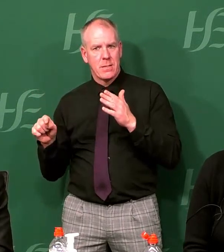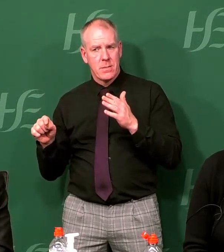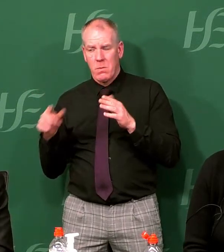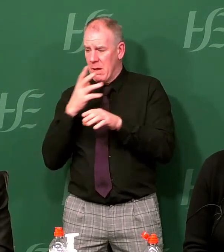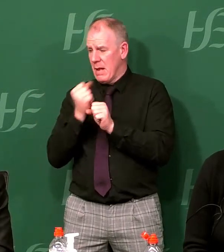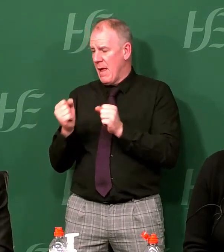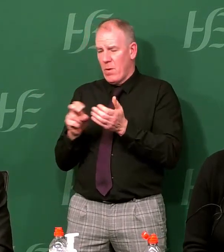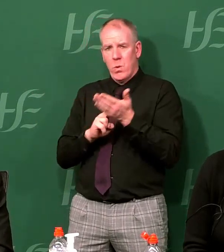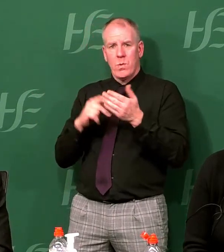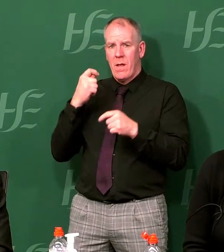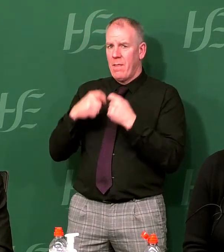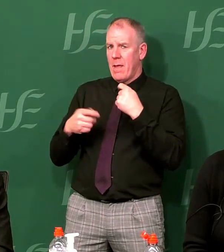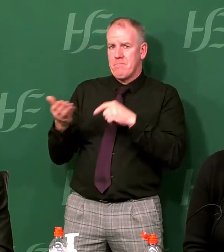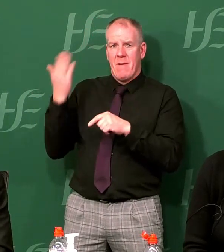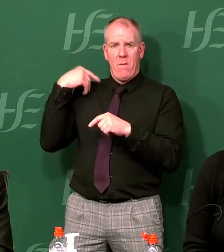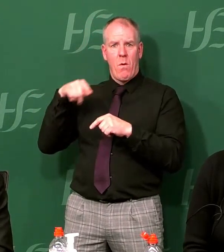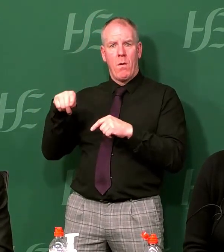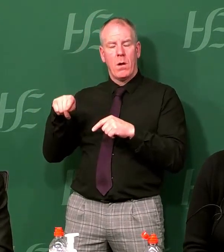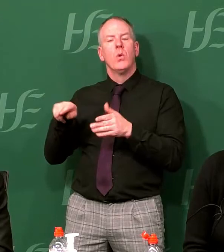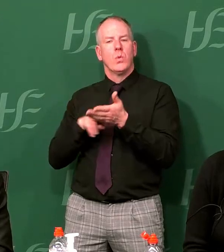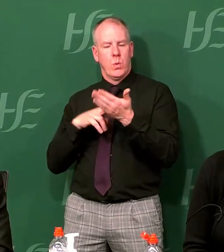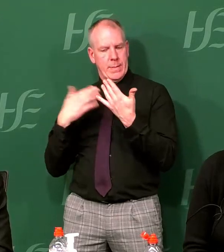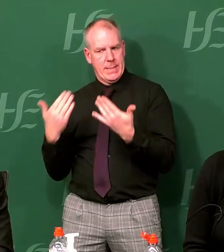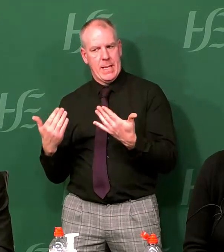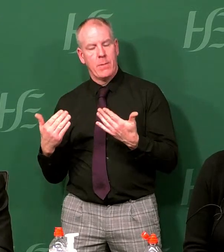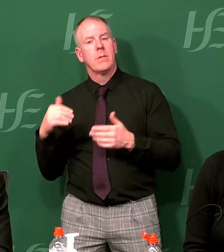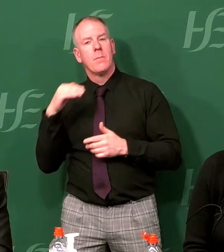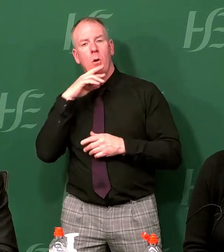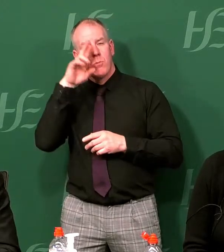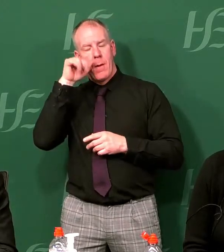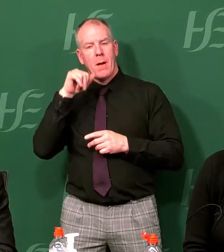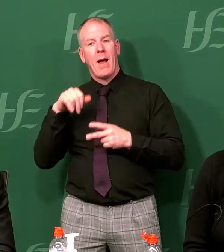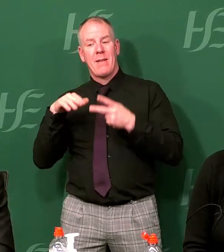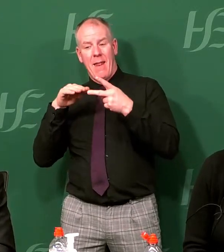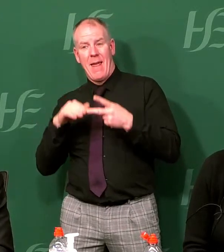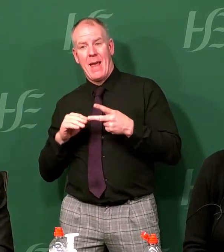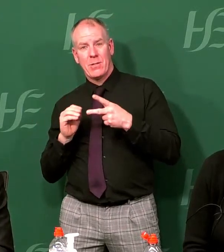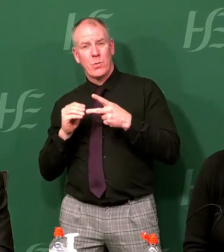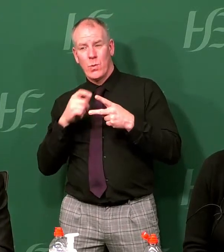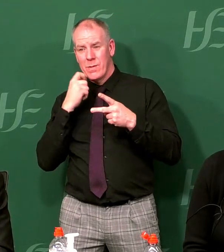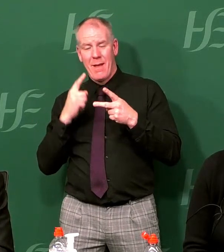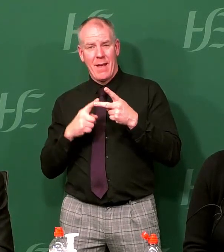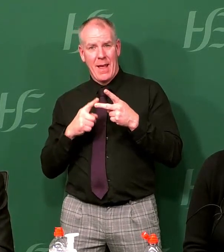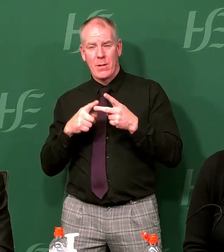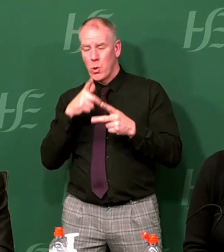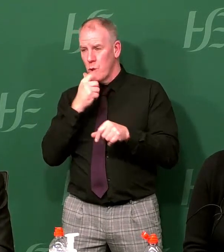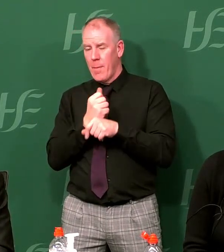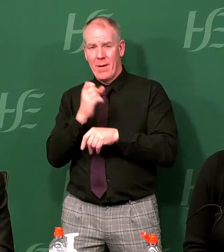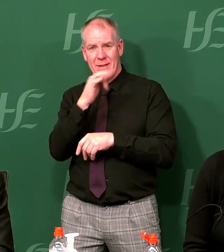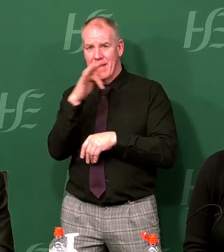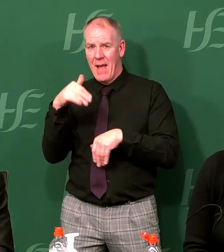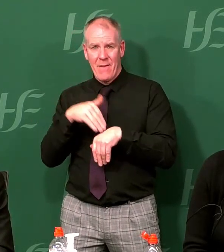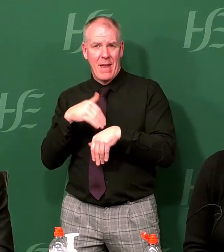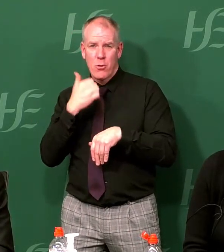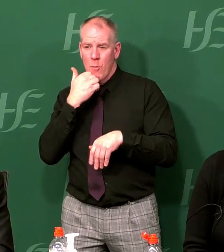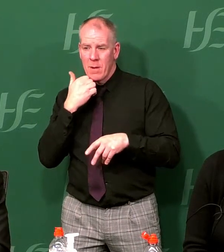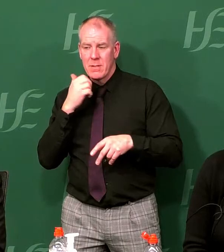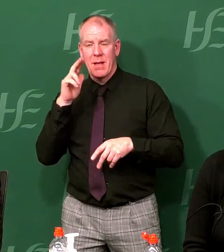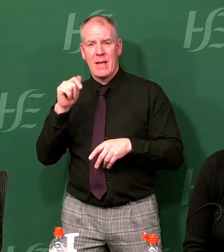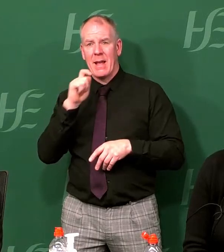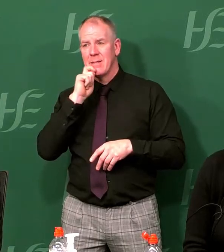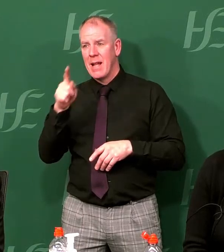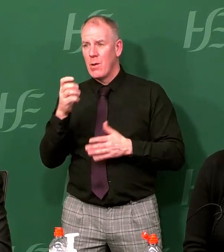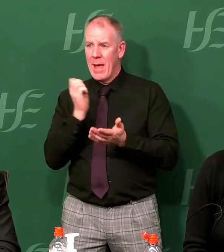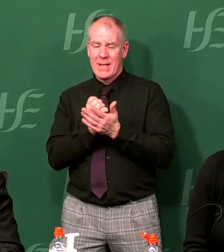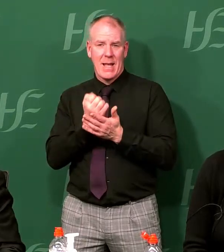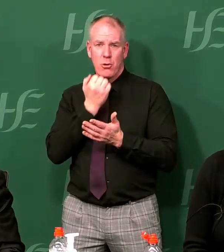didn't have to the extent we have it now. That's important for us. And then just finally, just give you a scale on the staff impact, and I can give the exact figures